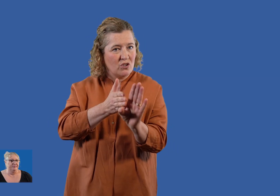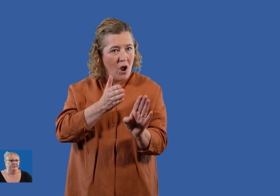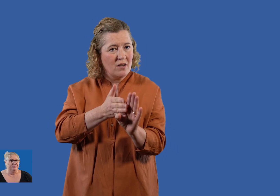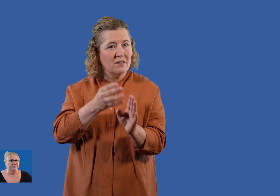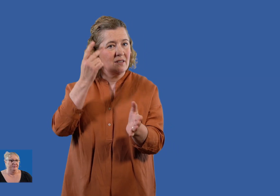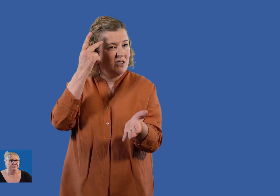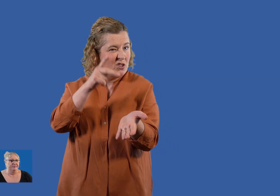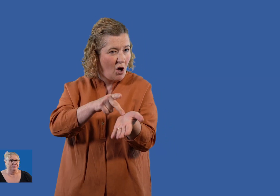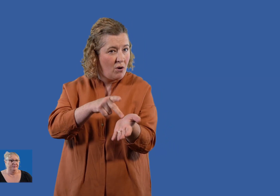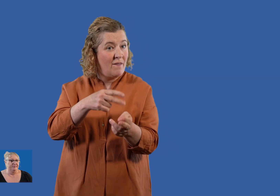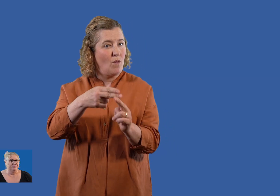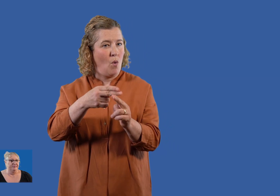psychiatry for some talk therapy.